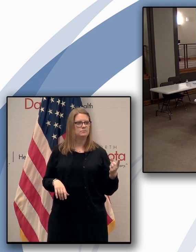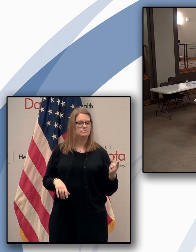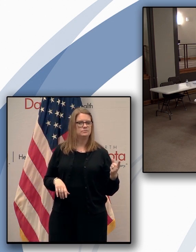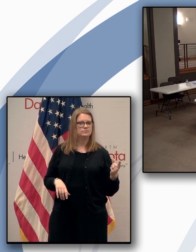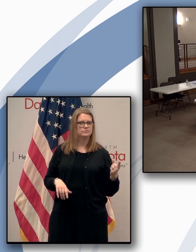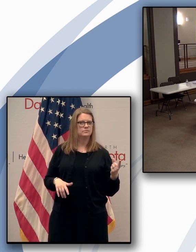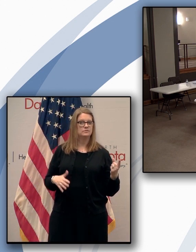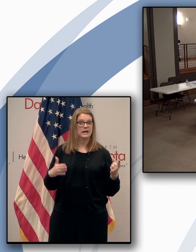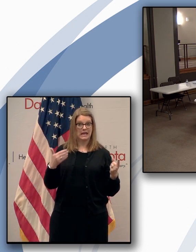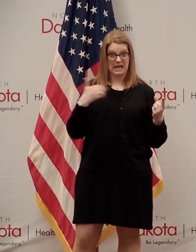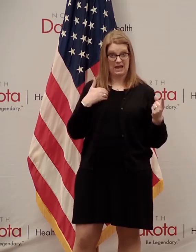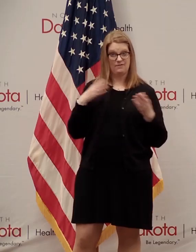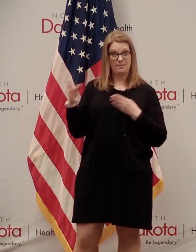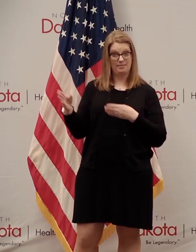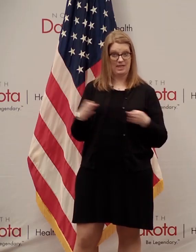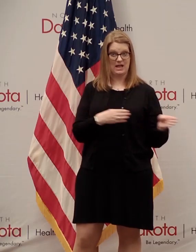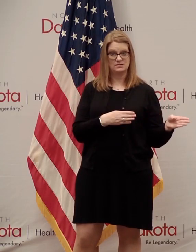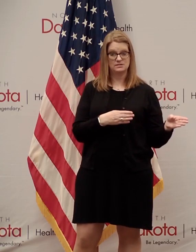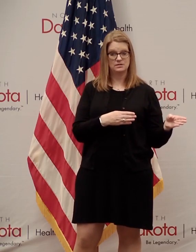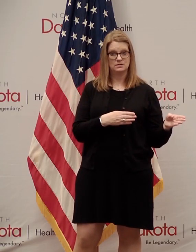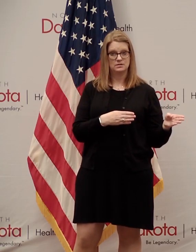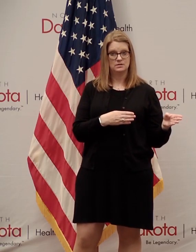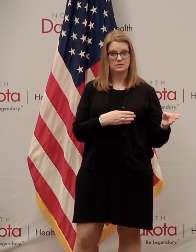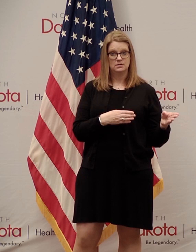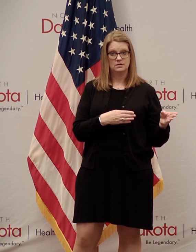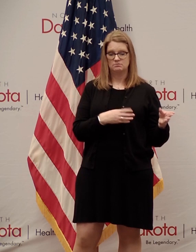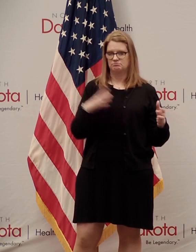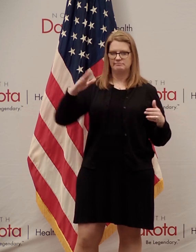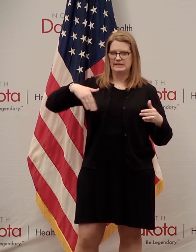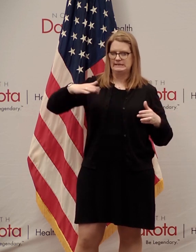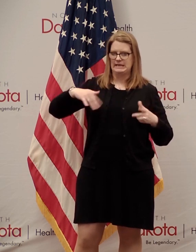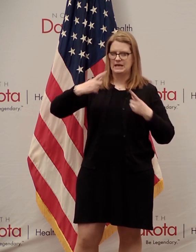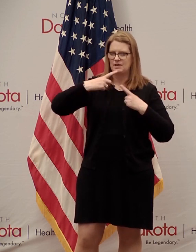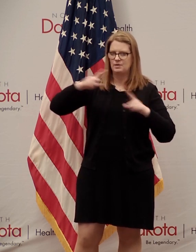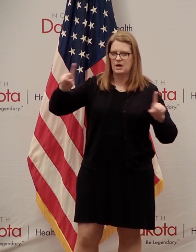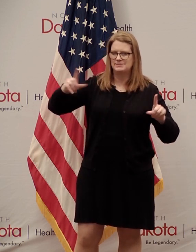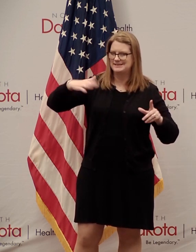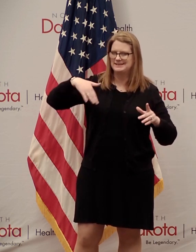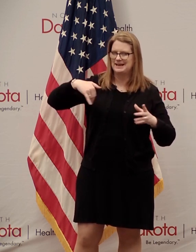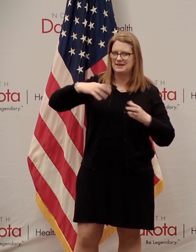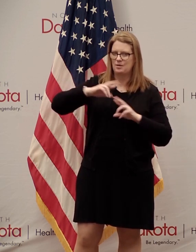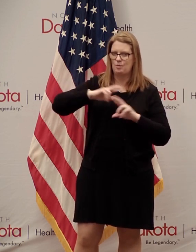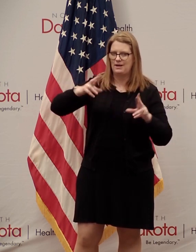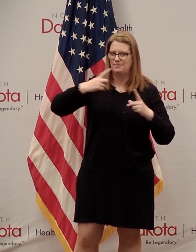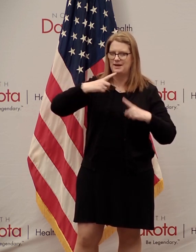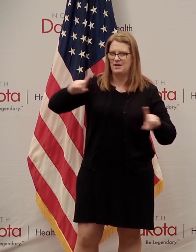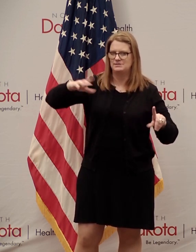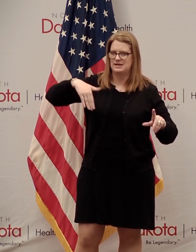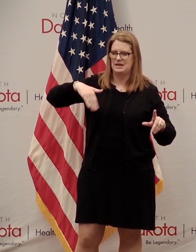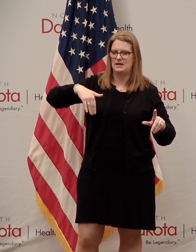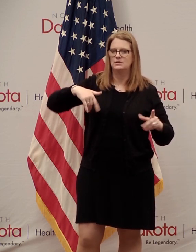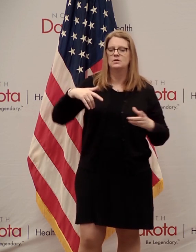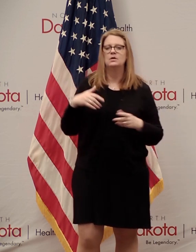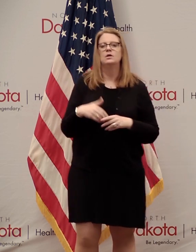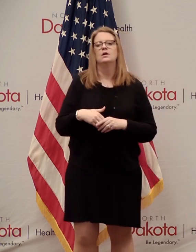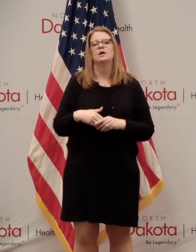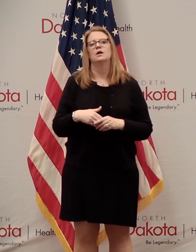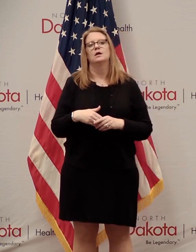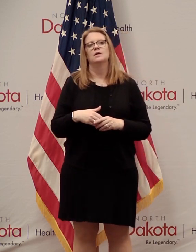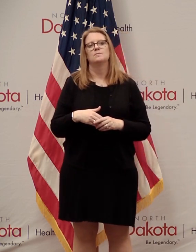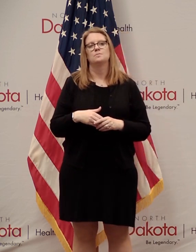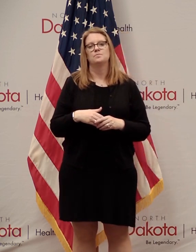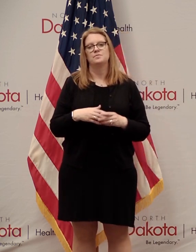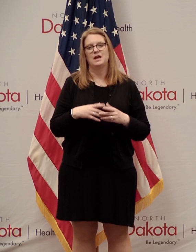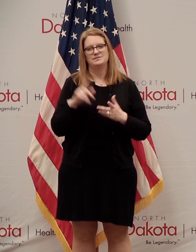We have plans, but none of them are announced yet, ready to be announced today. And when we do